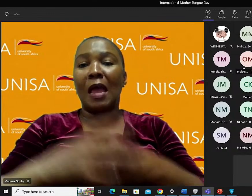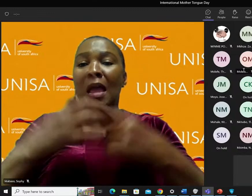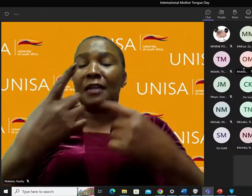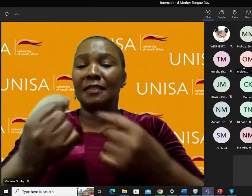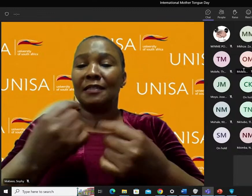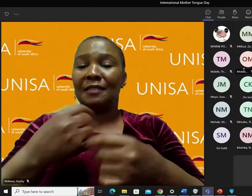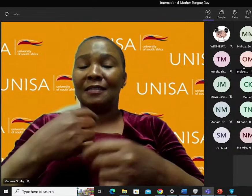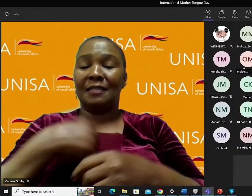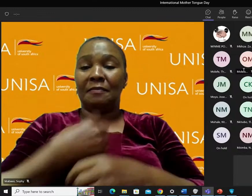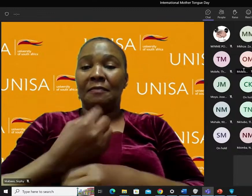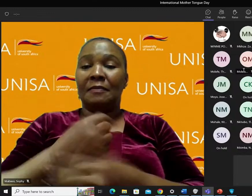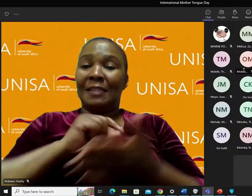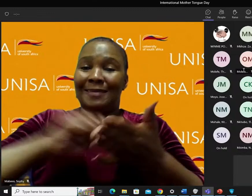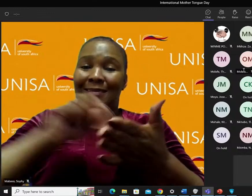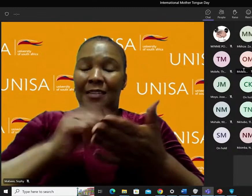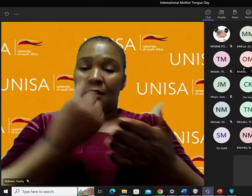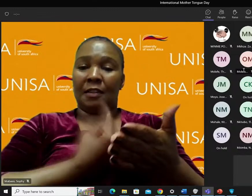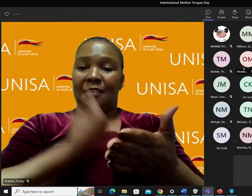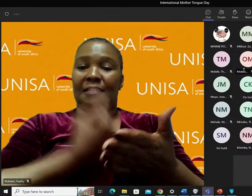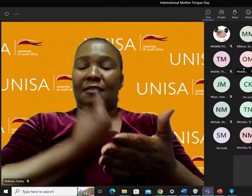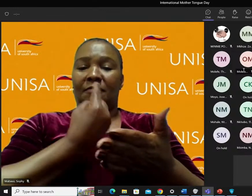it myself.